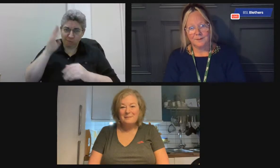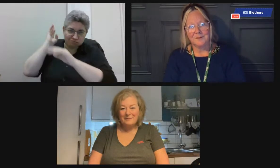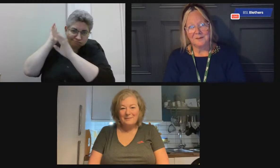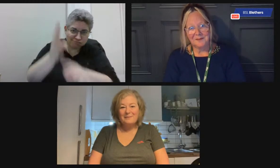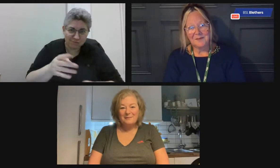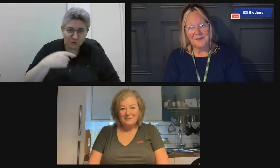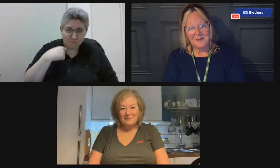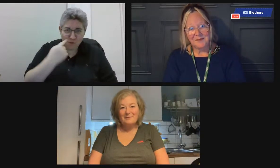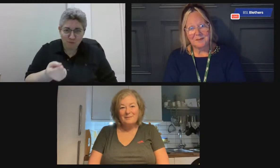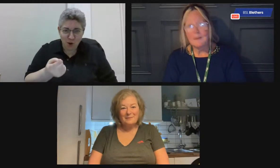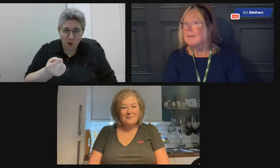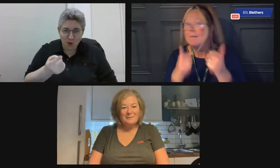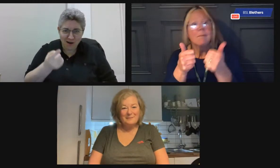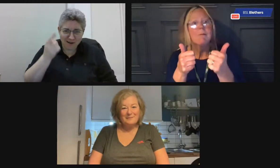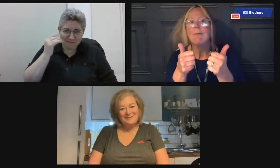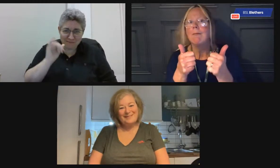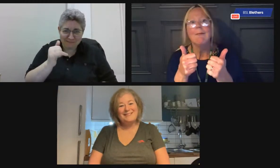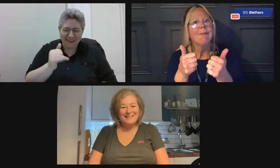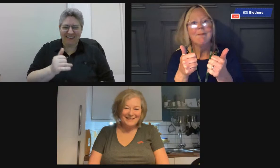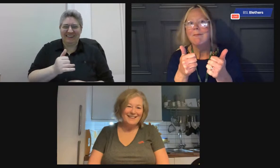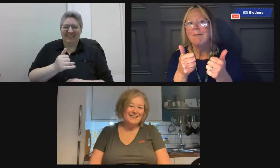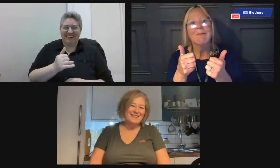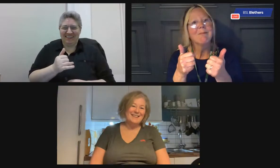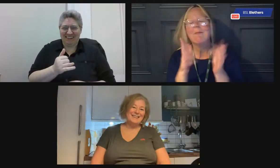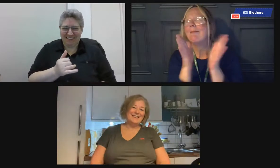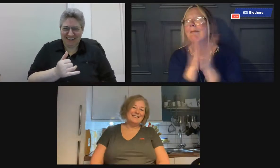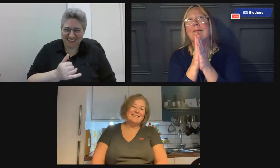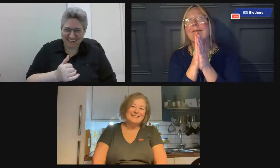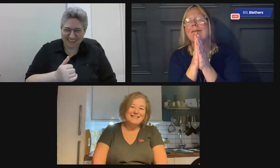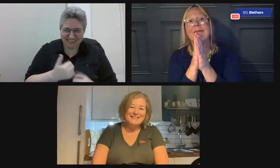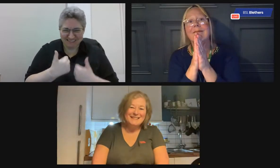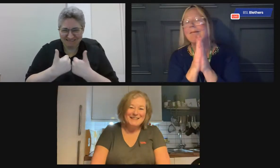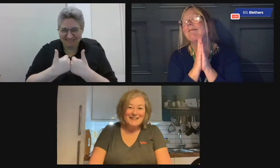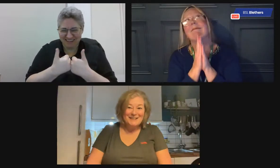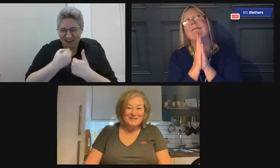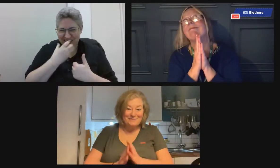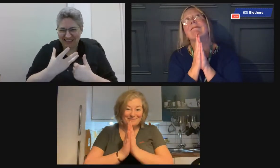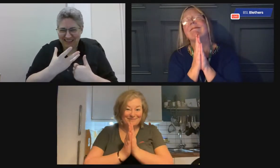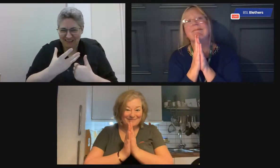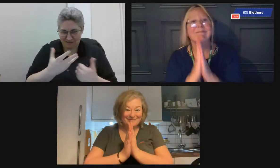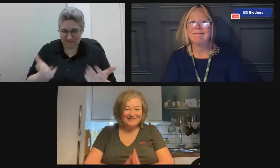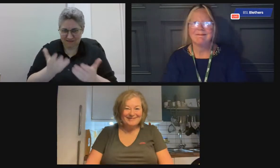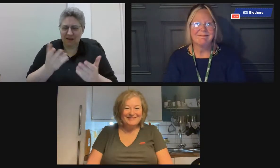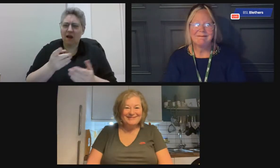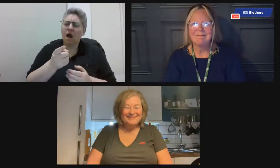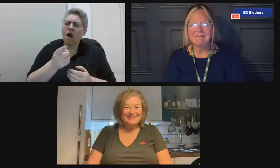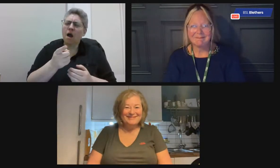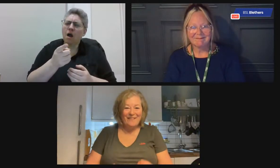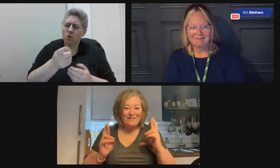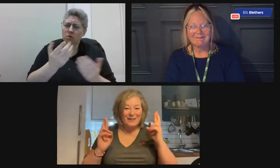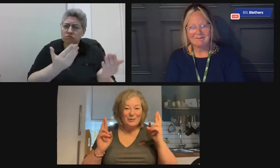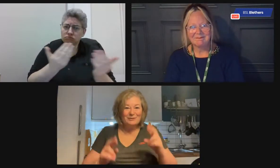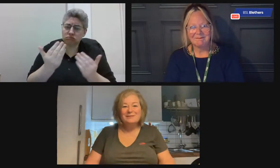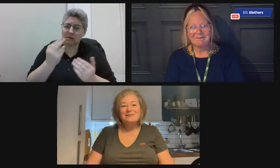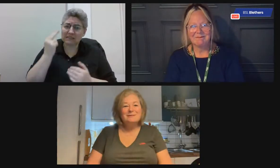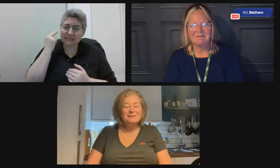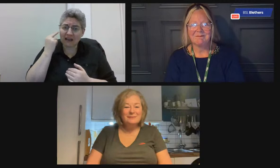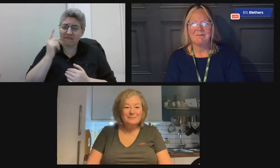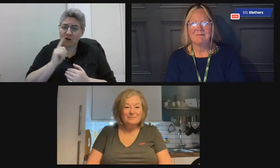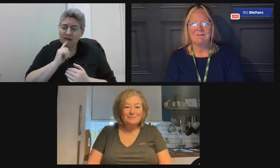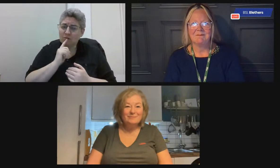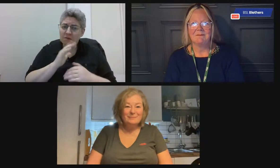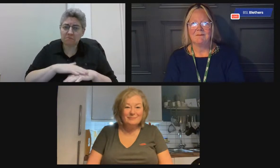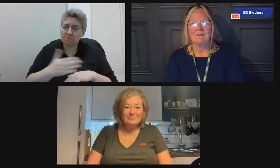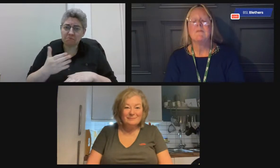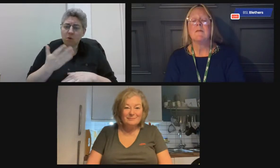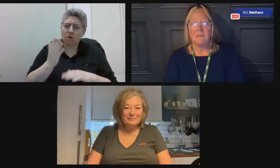to Self Help UK's website and volunteer. You maybe have a deluge of people tomorrow. Wonderful. I'll